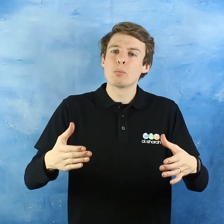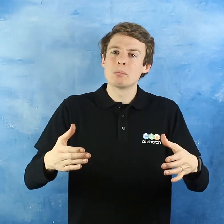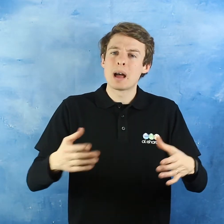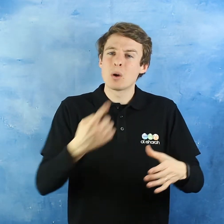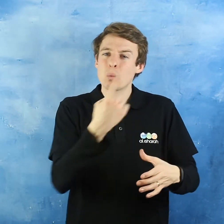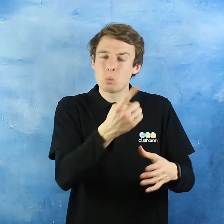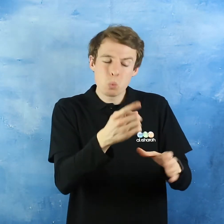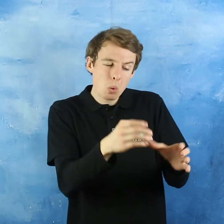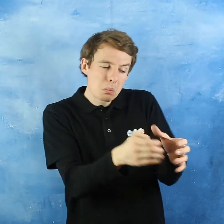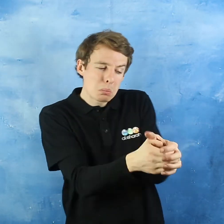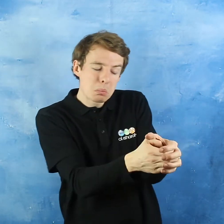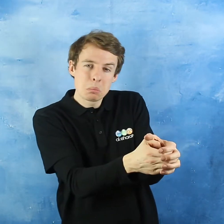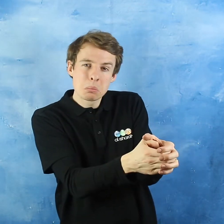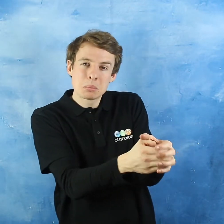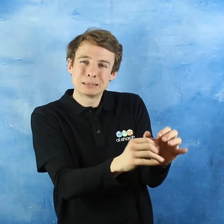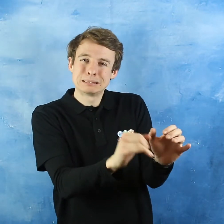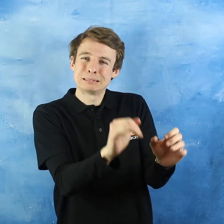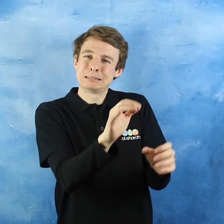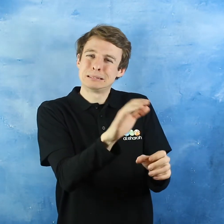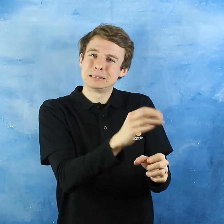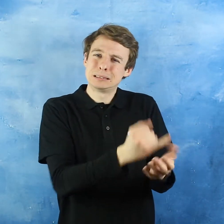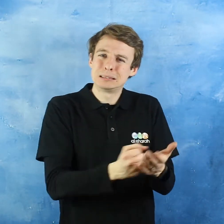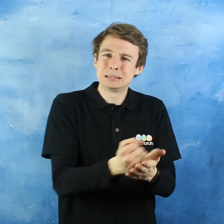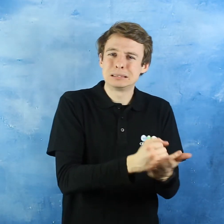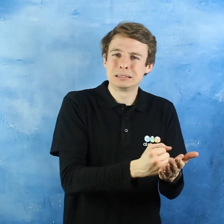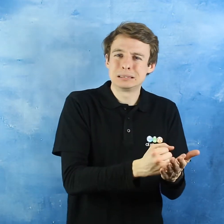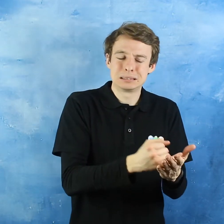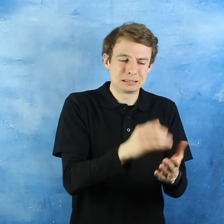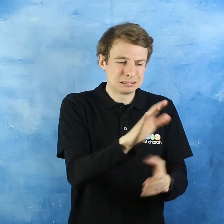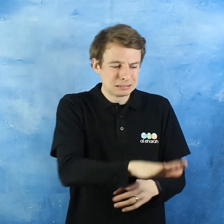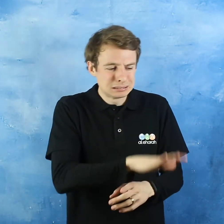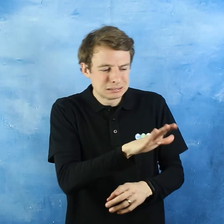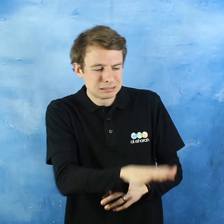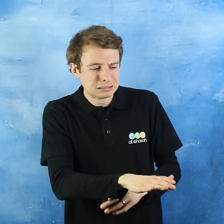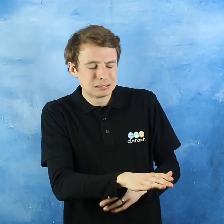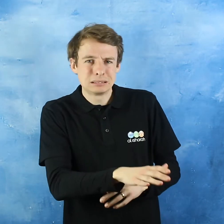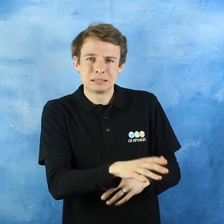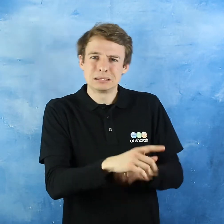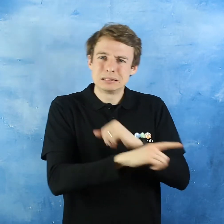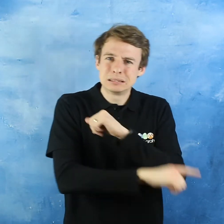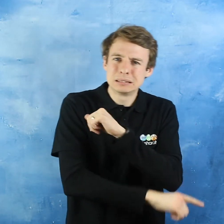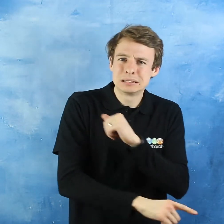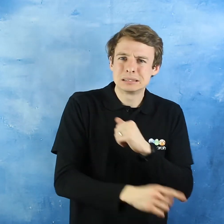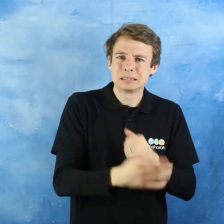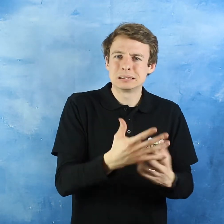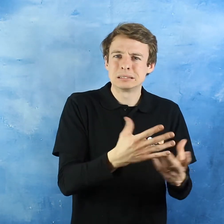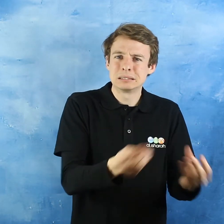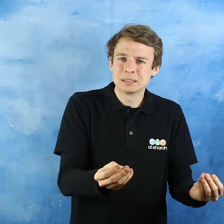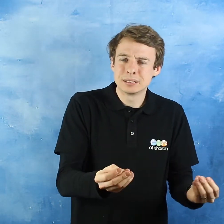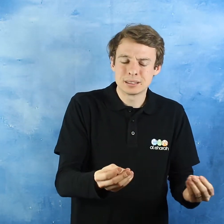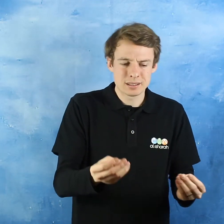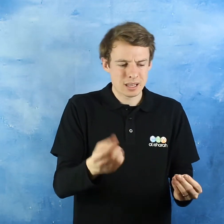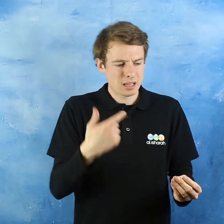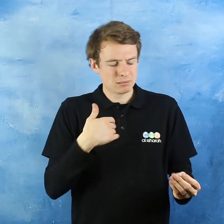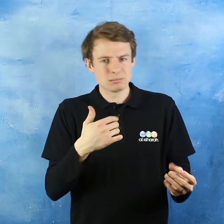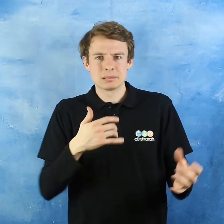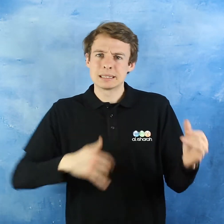who is not merciful to people, Allah will not be merciful to them. So this is the thing today